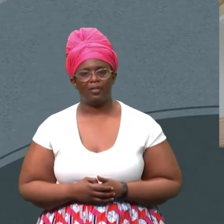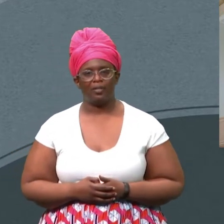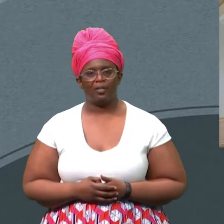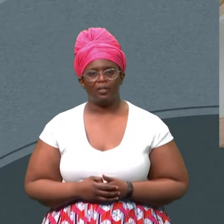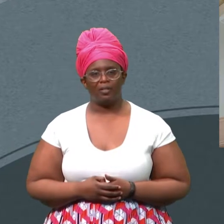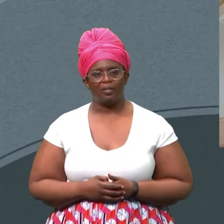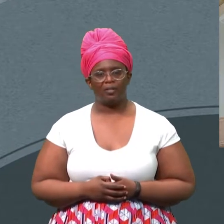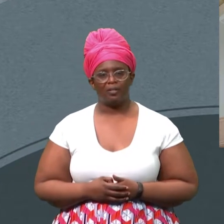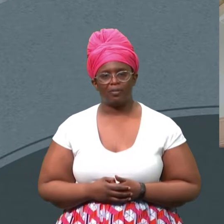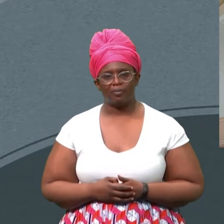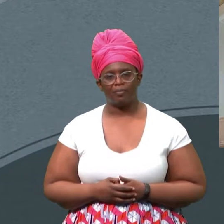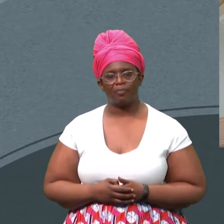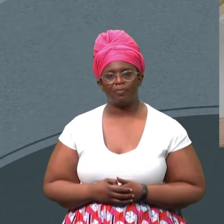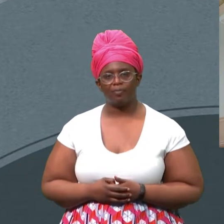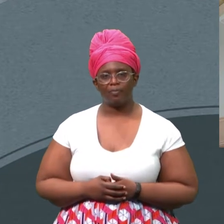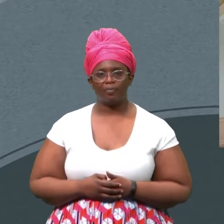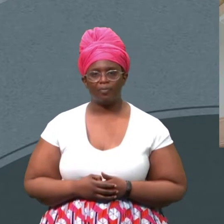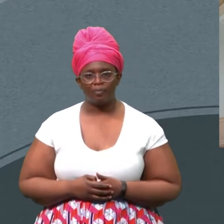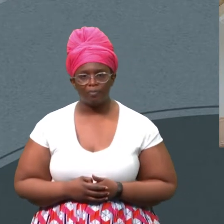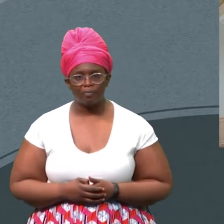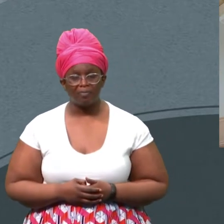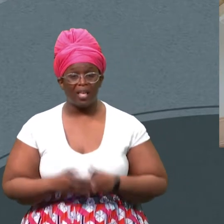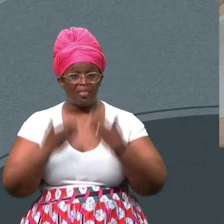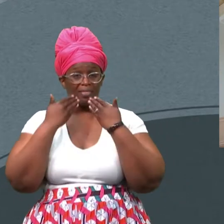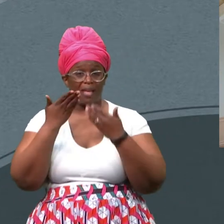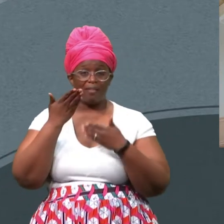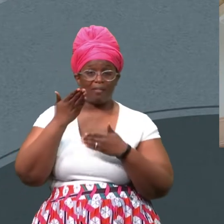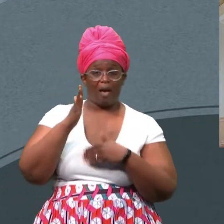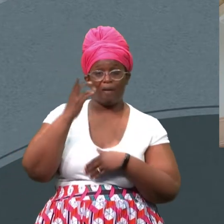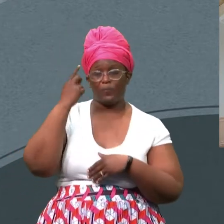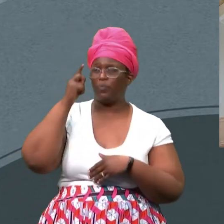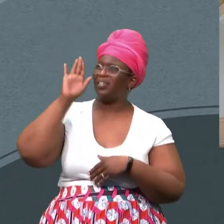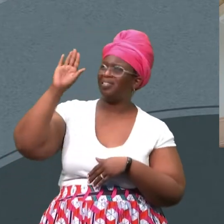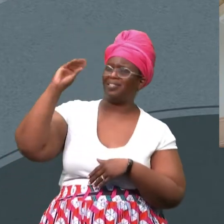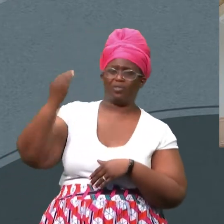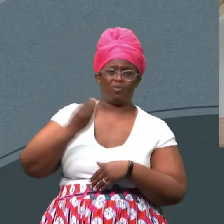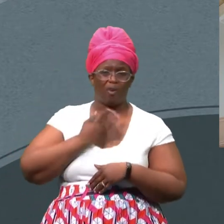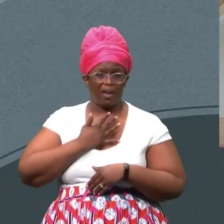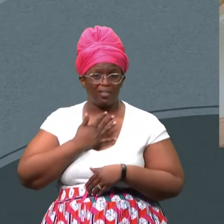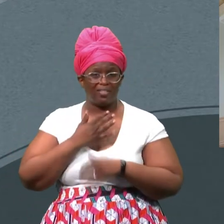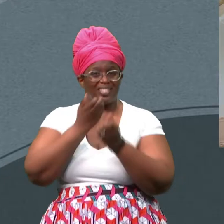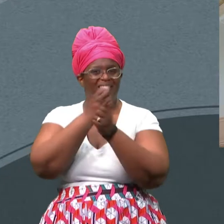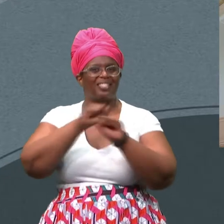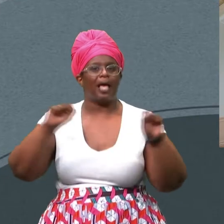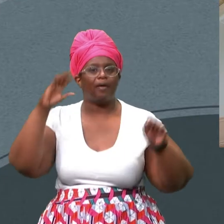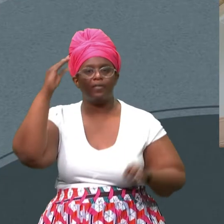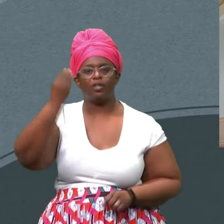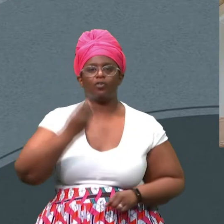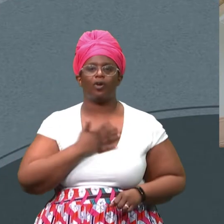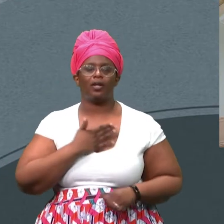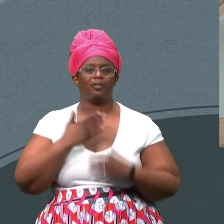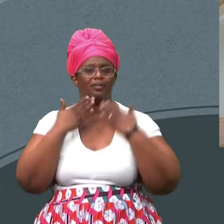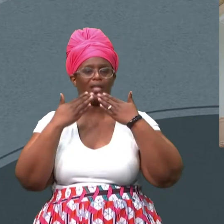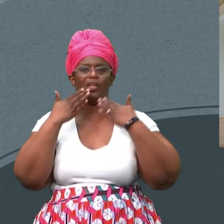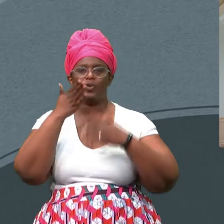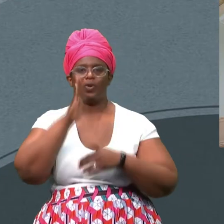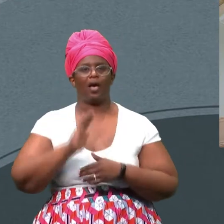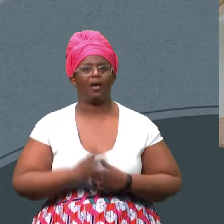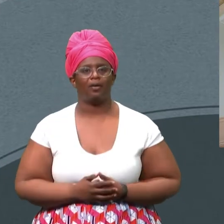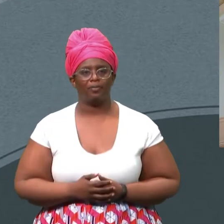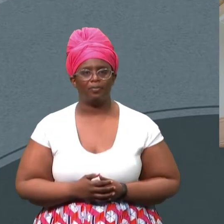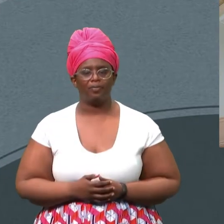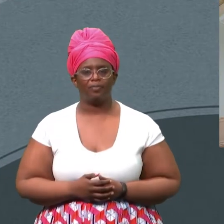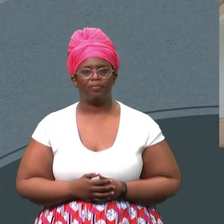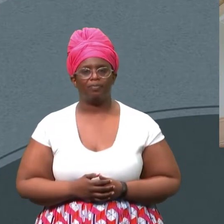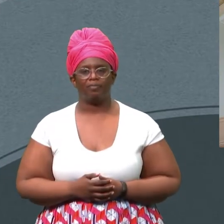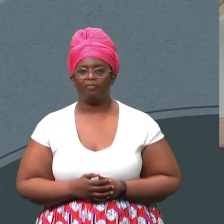grateful praise out of appreciation for his grace, that saving grace. Thank you, God. This